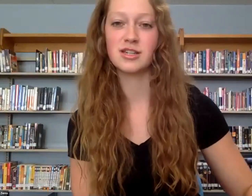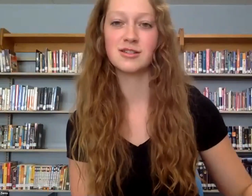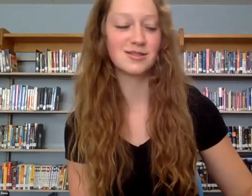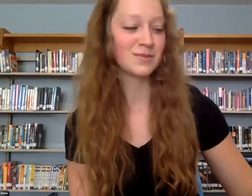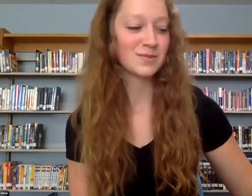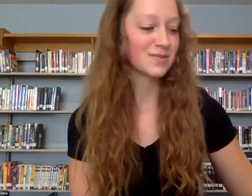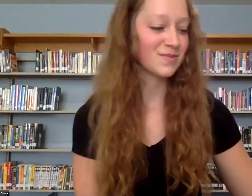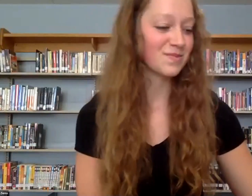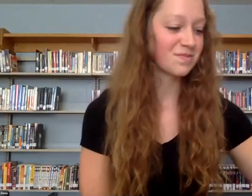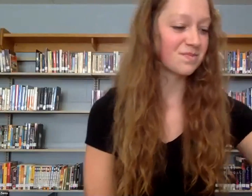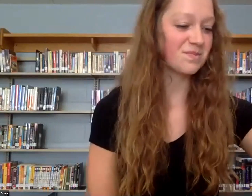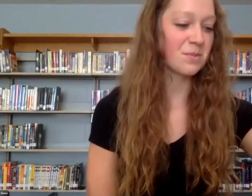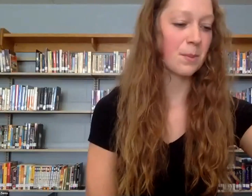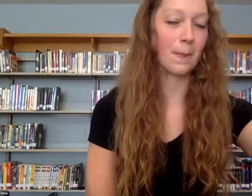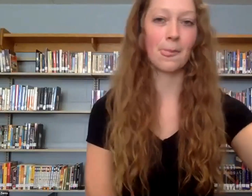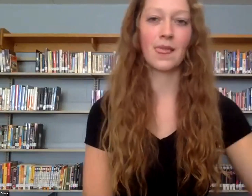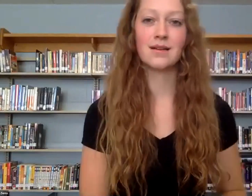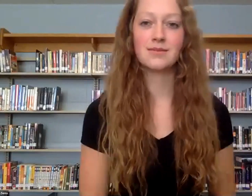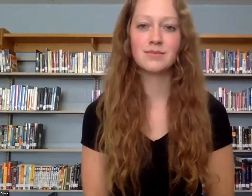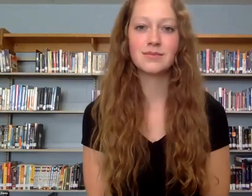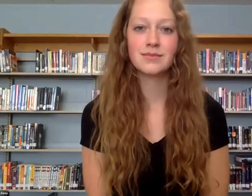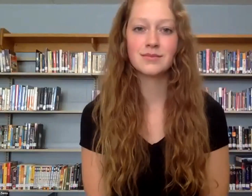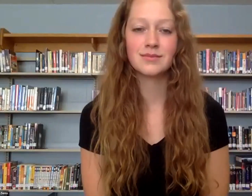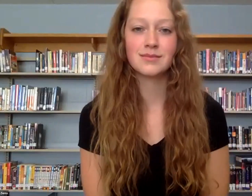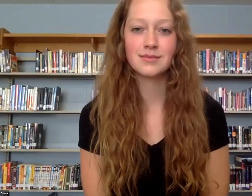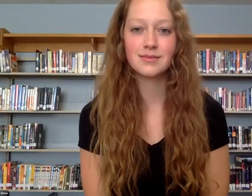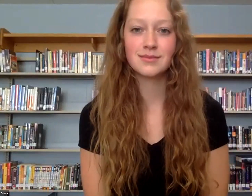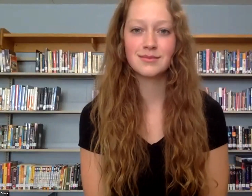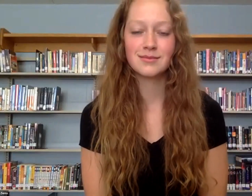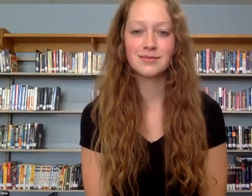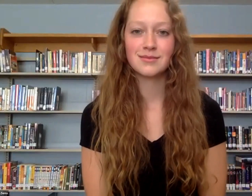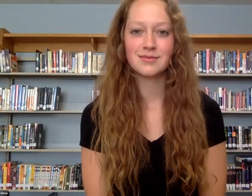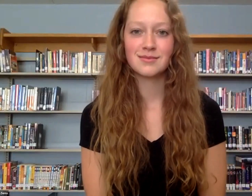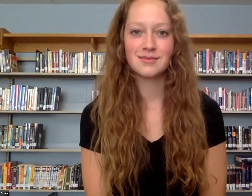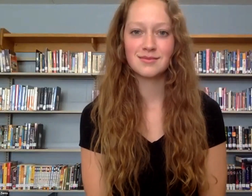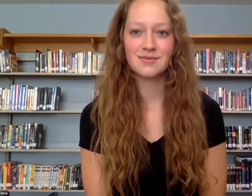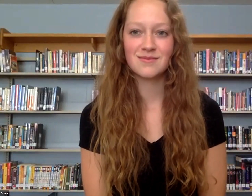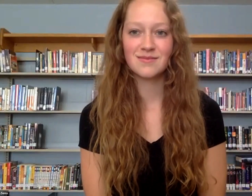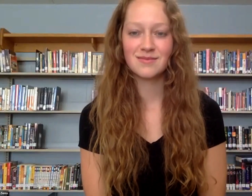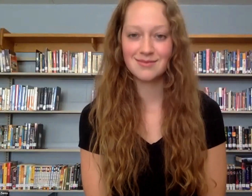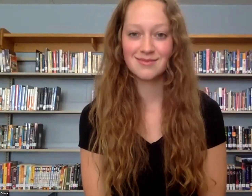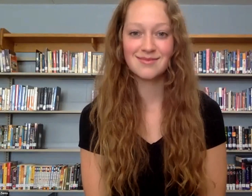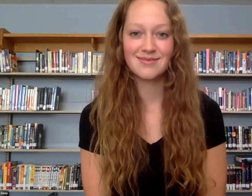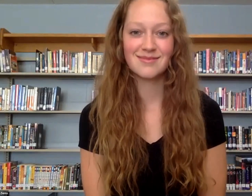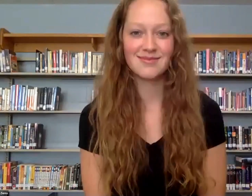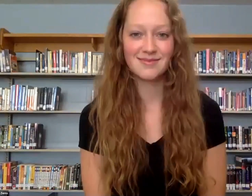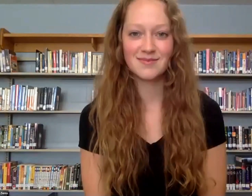skills. Yeah. If they'd like to do a video of them, and they could even